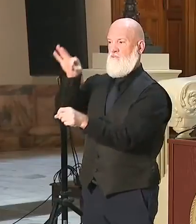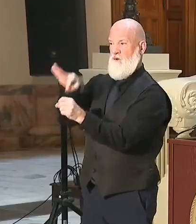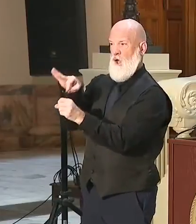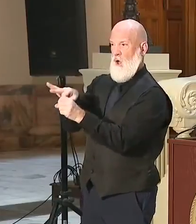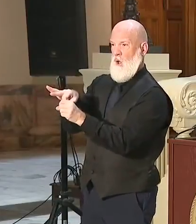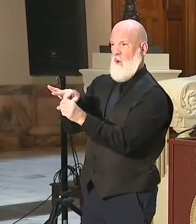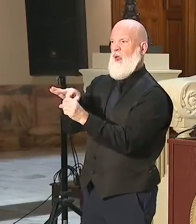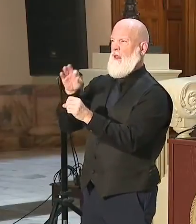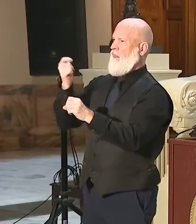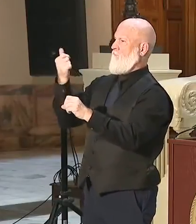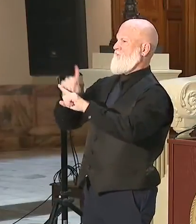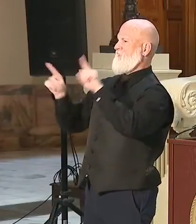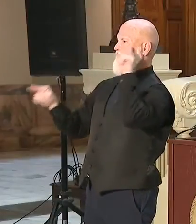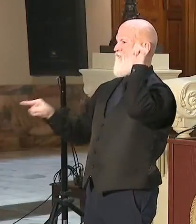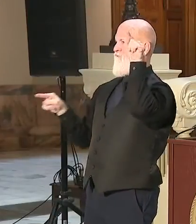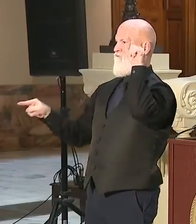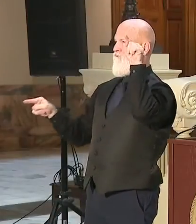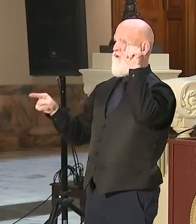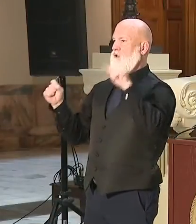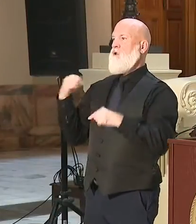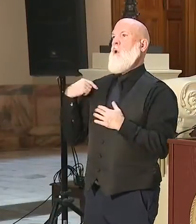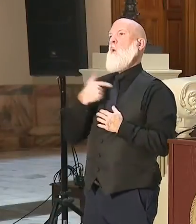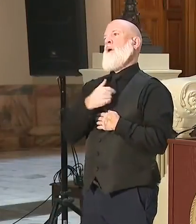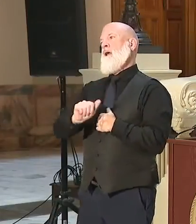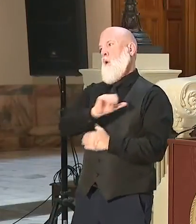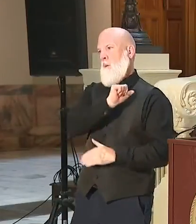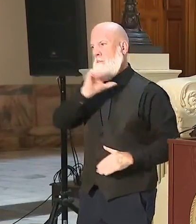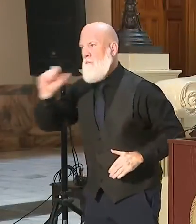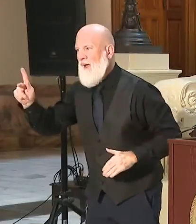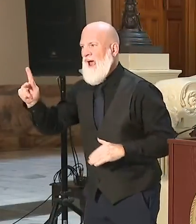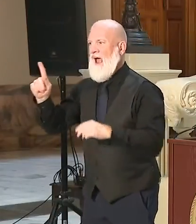they went back there about 3 o'clock. And